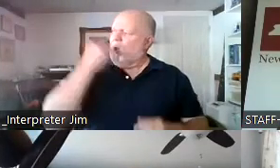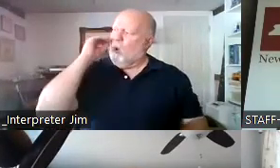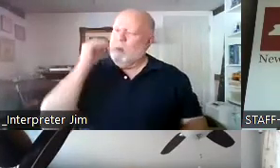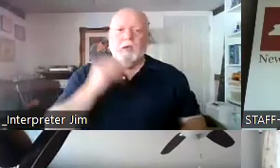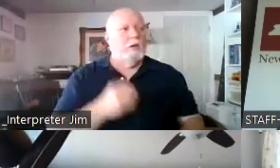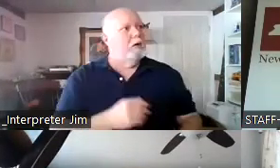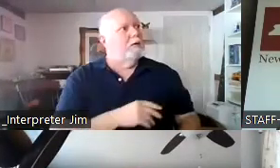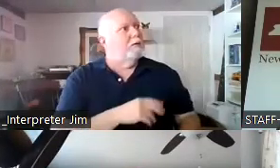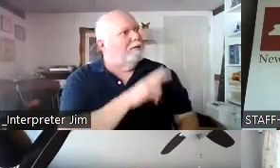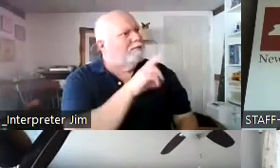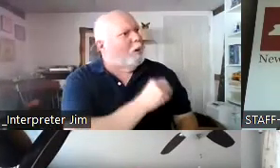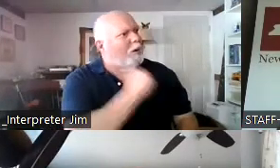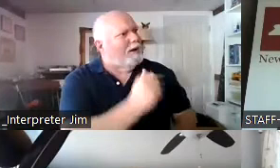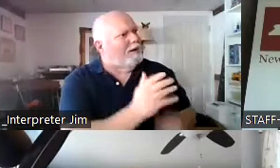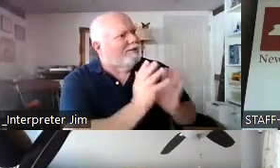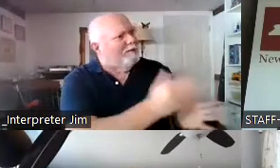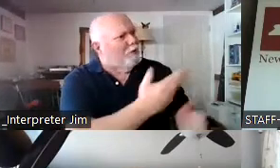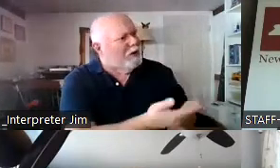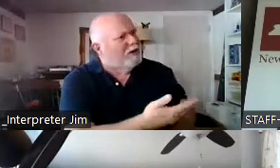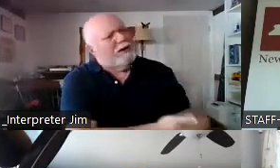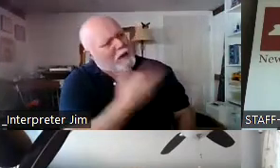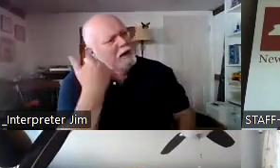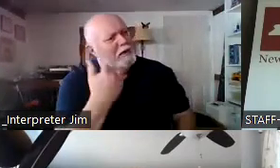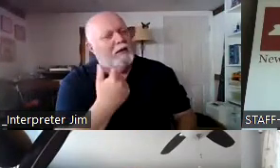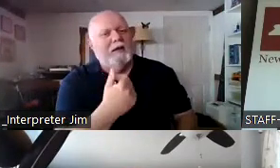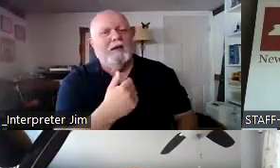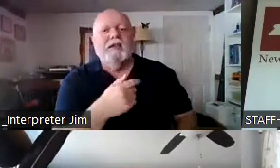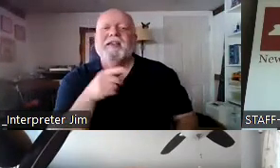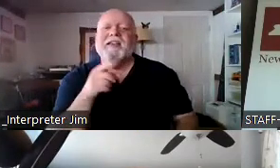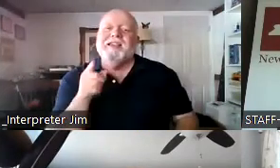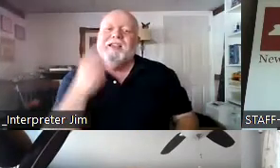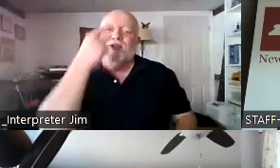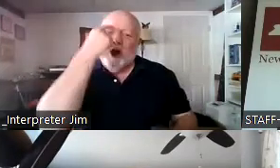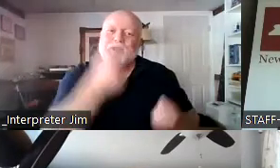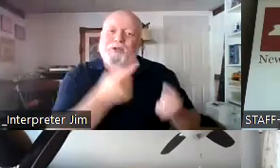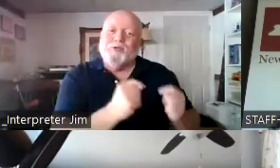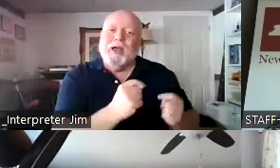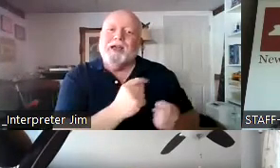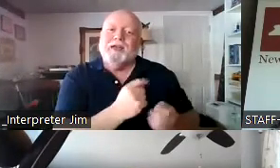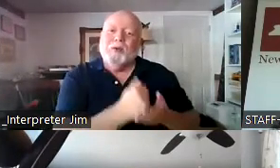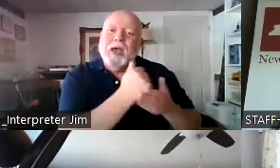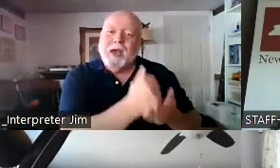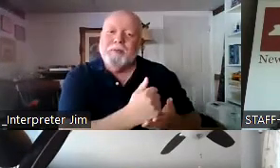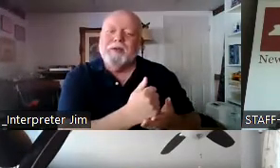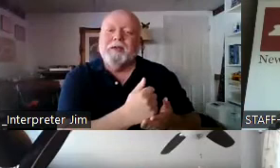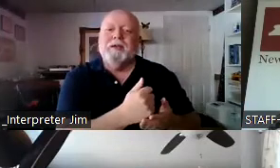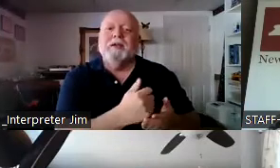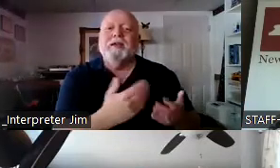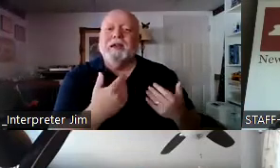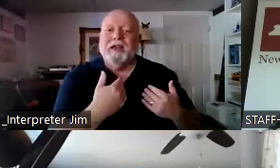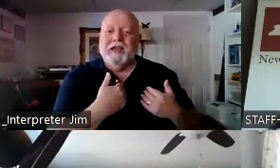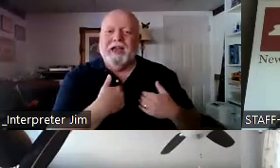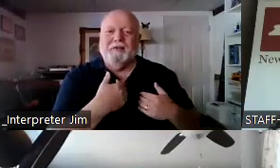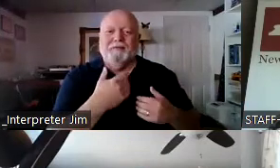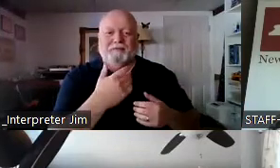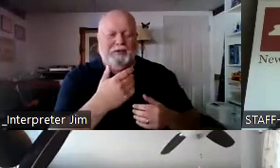I'm not leaving you here, let's go. And then he thought he was trying to help by what he called the vault and putting the winnings in there and then give back